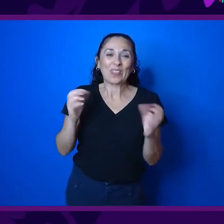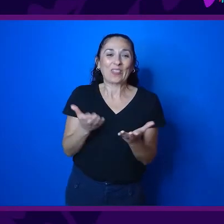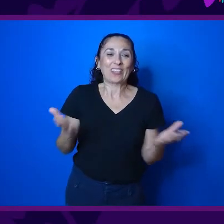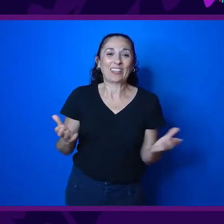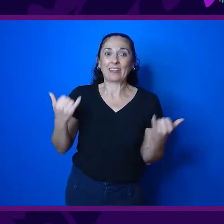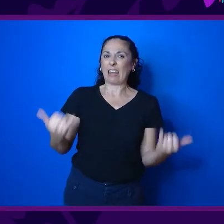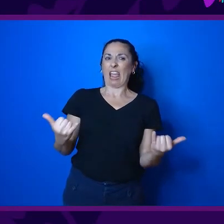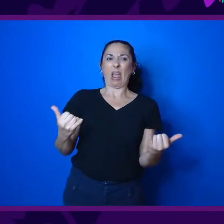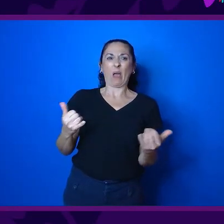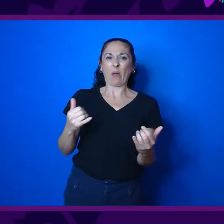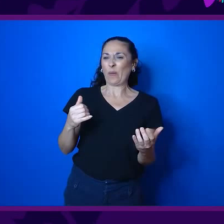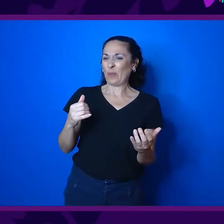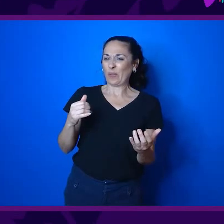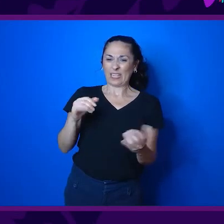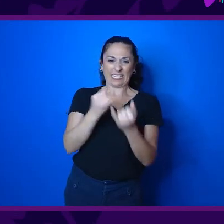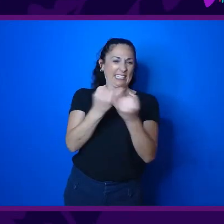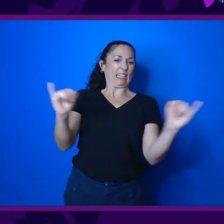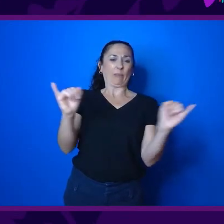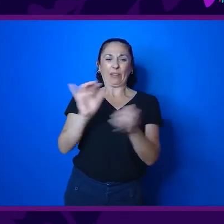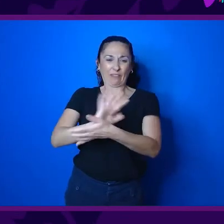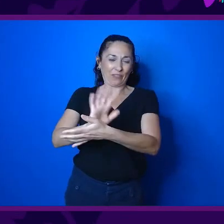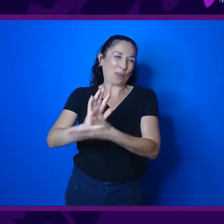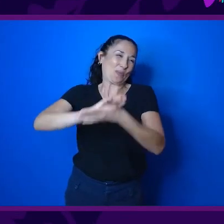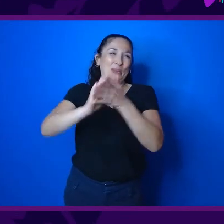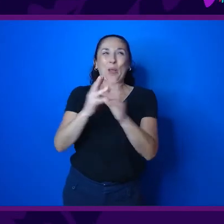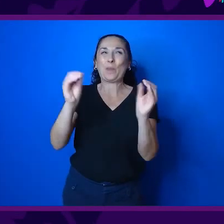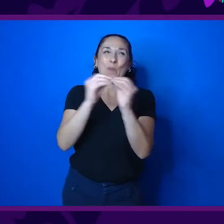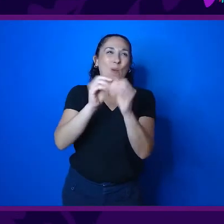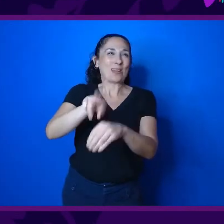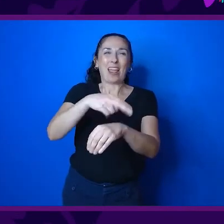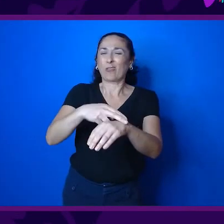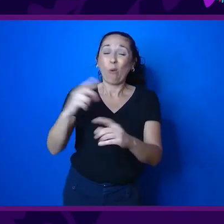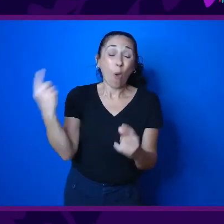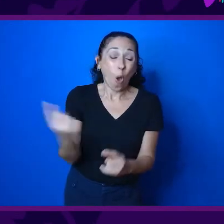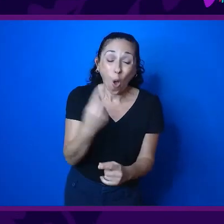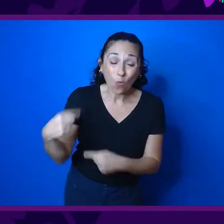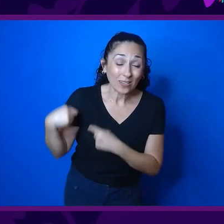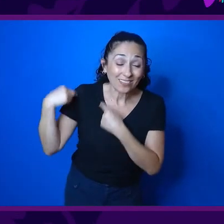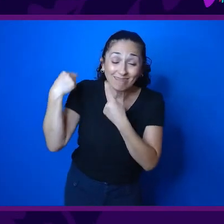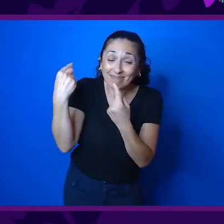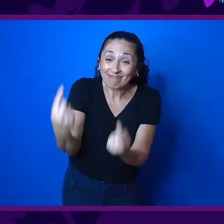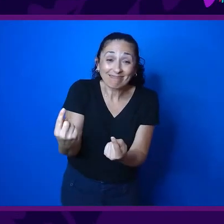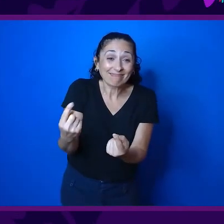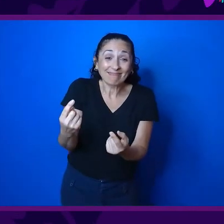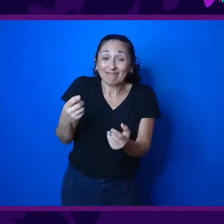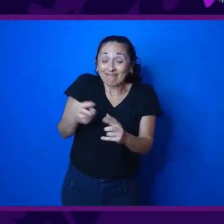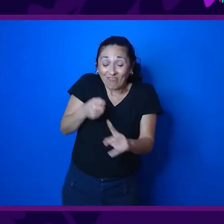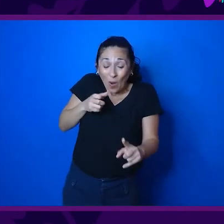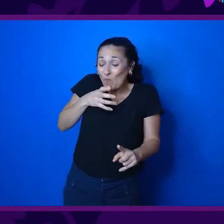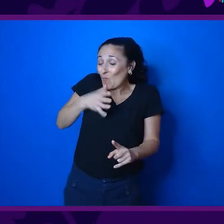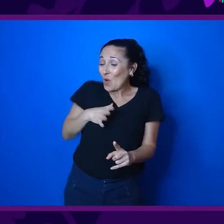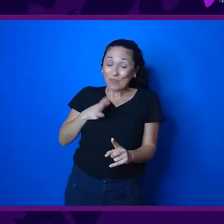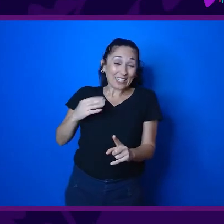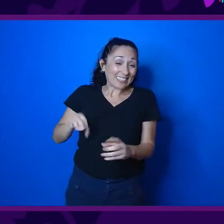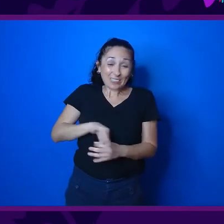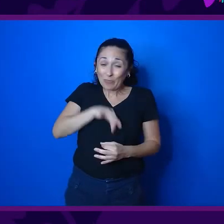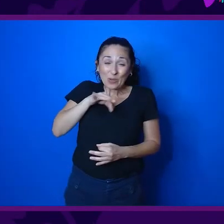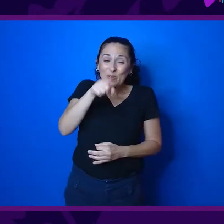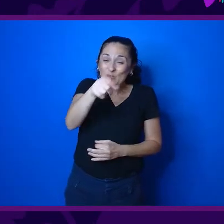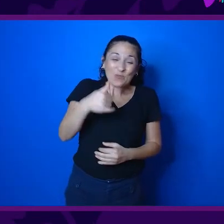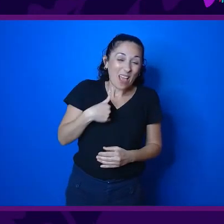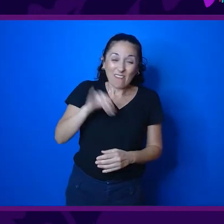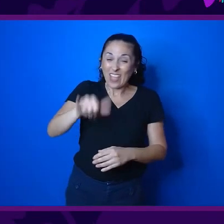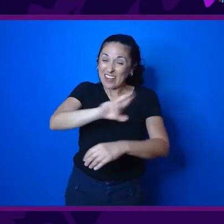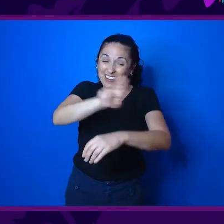like, no, that's always been the case, that women call to that. And I think you just had that natural innate ability, Dolores. It's like